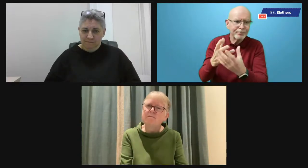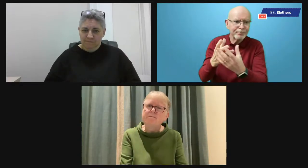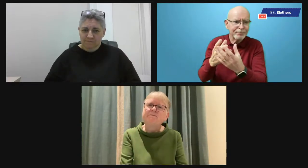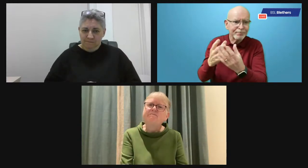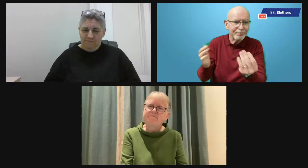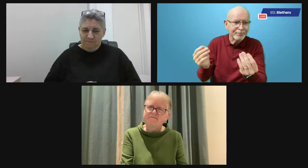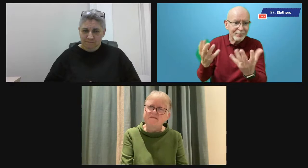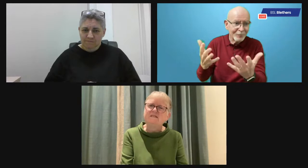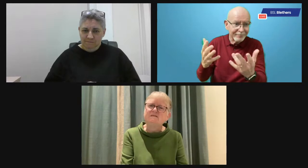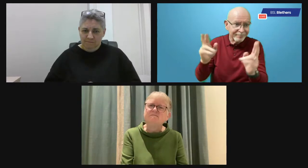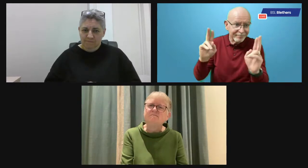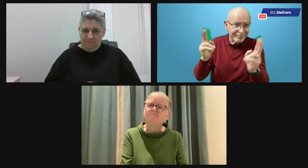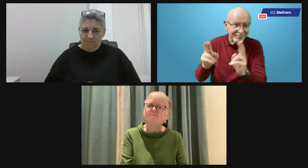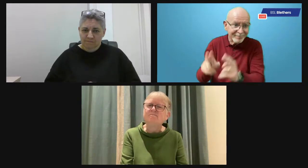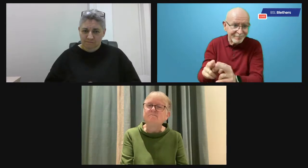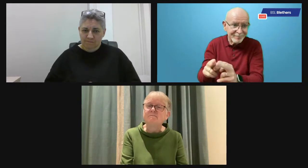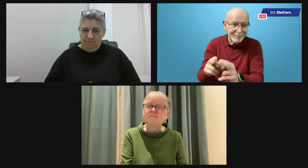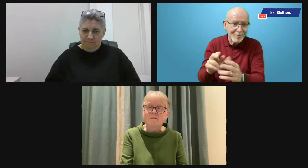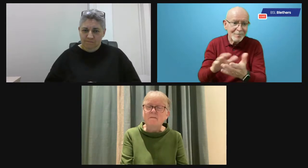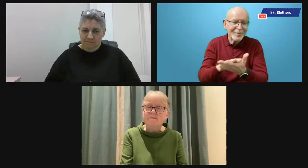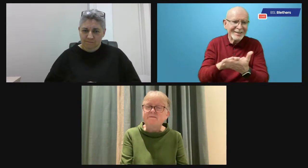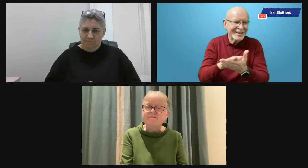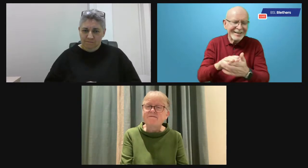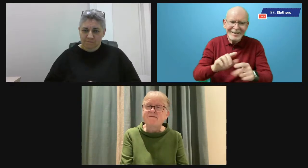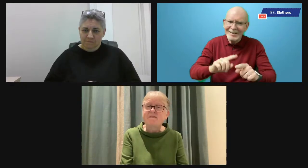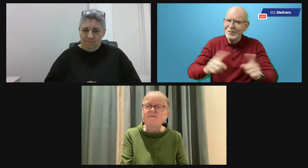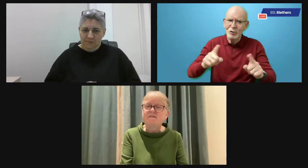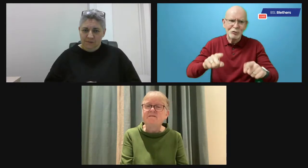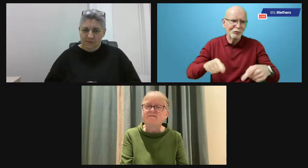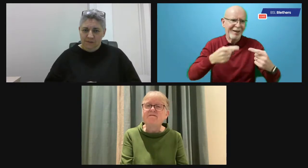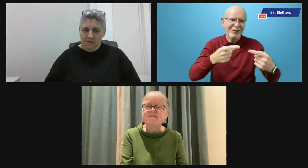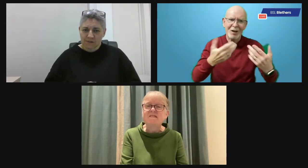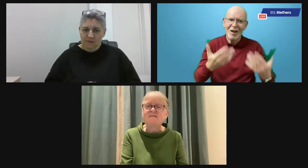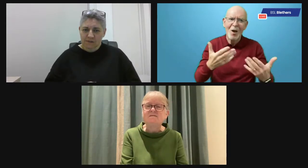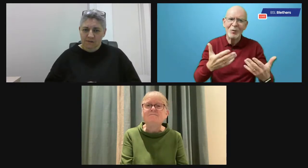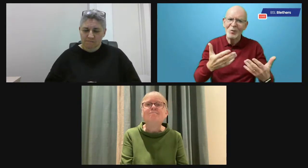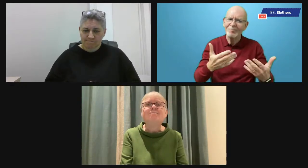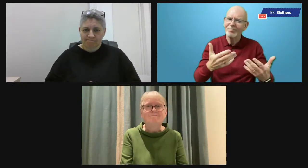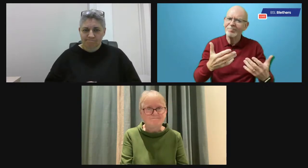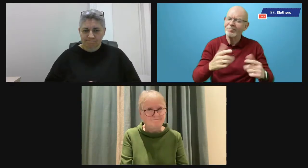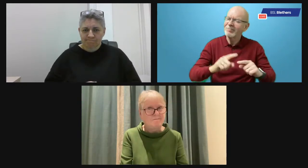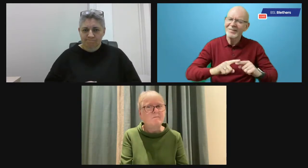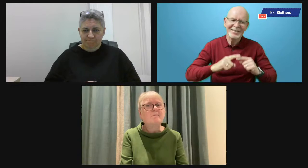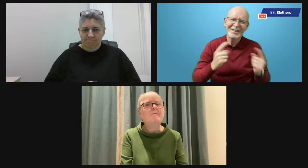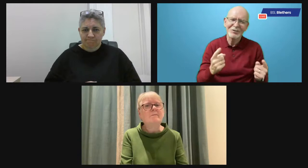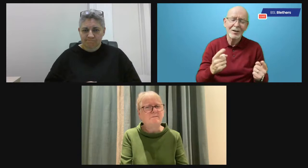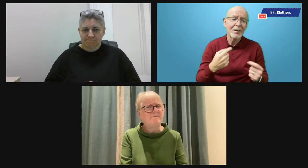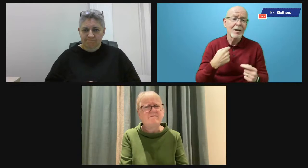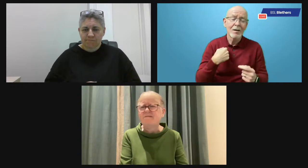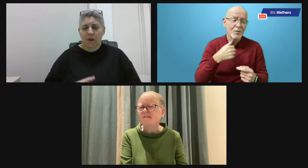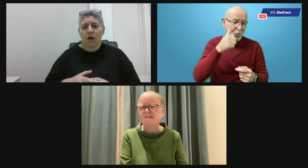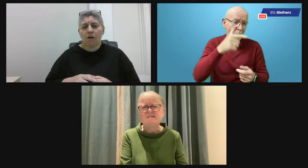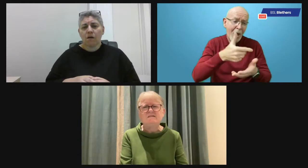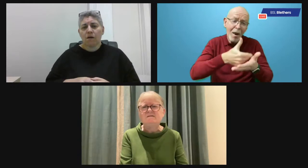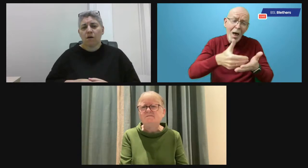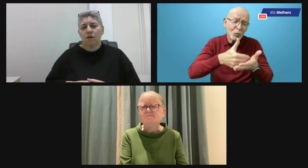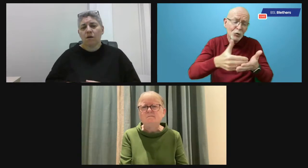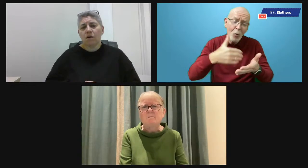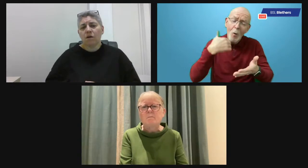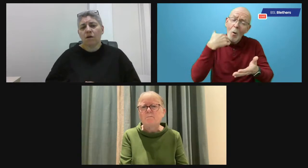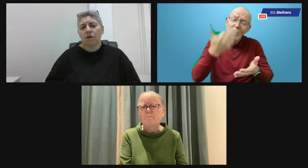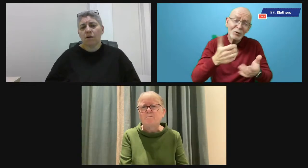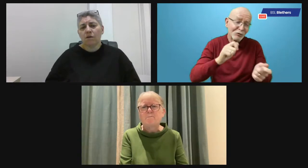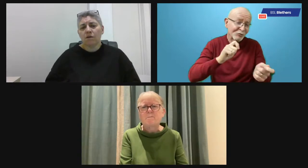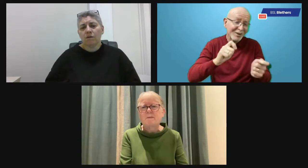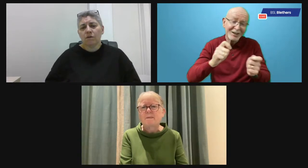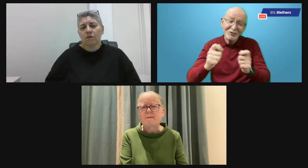teaching BSL, and one person. So there's lots of things that are byproducts that are going to